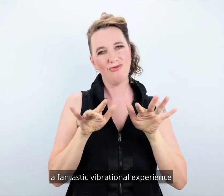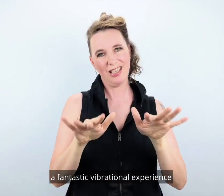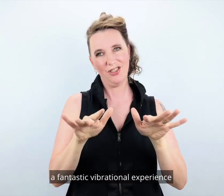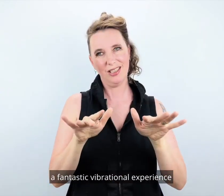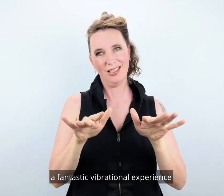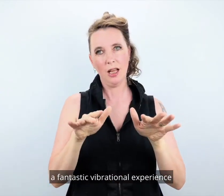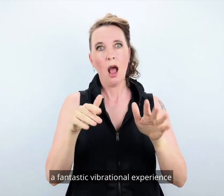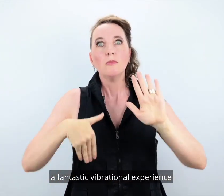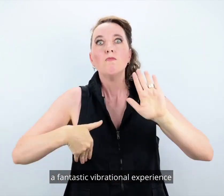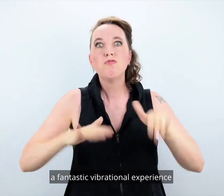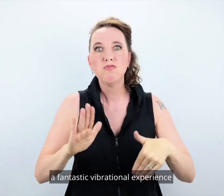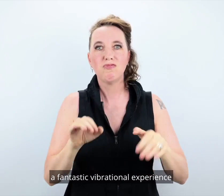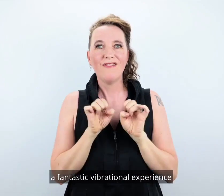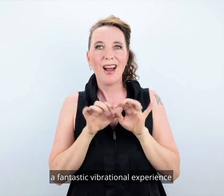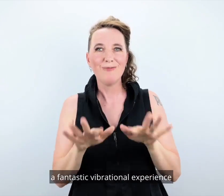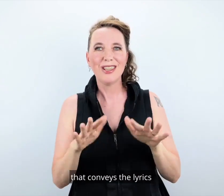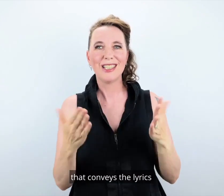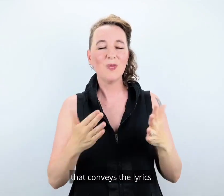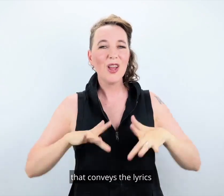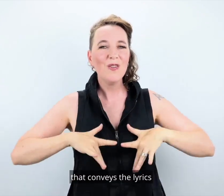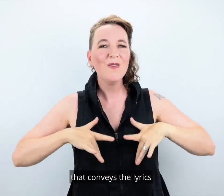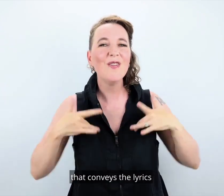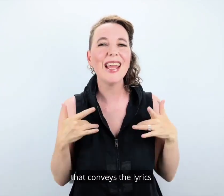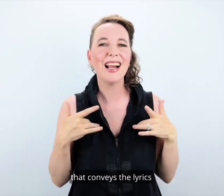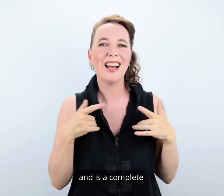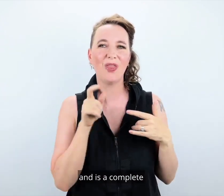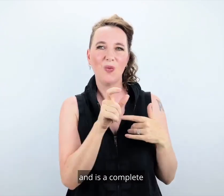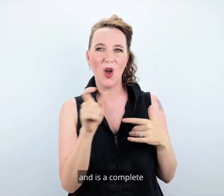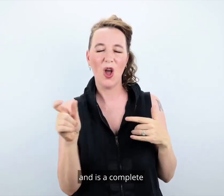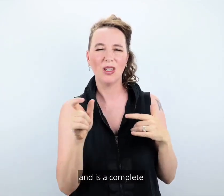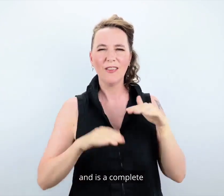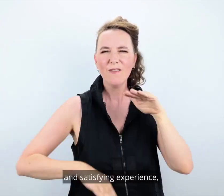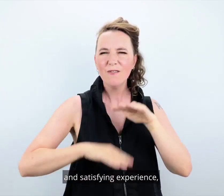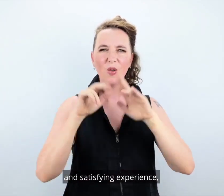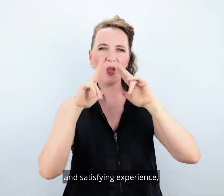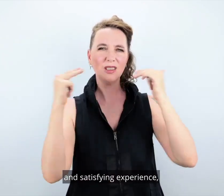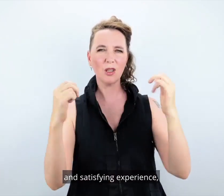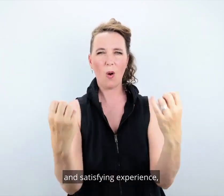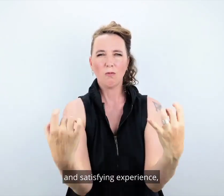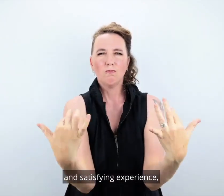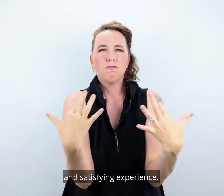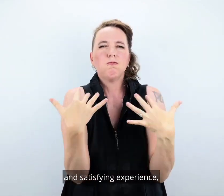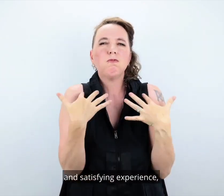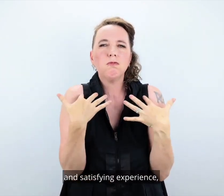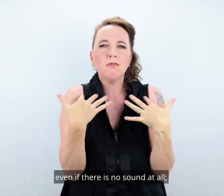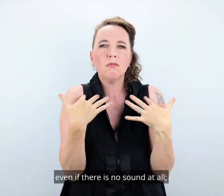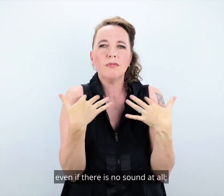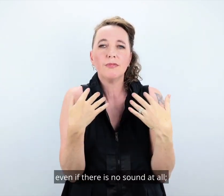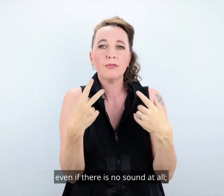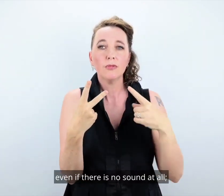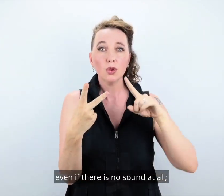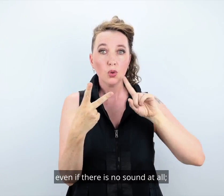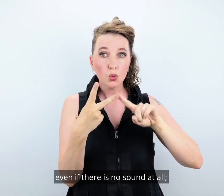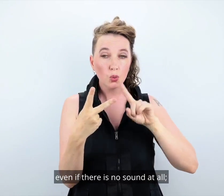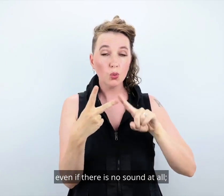vibrational experience that conveys the lyrics and is a complete and satisfying experience even if there is no sound at all.